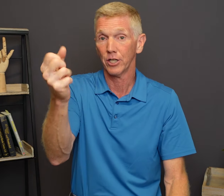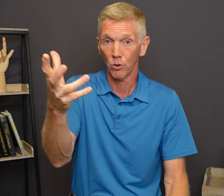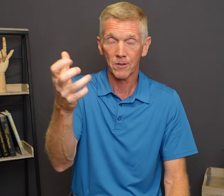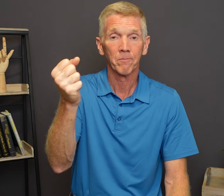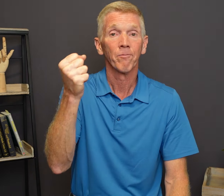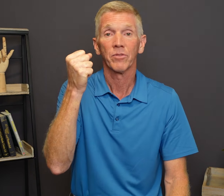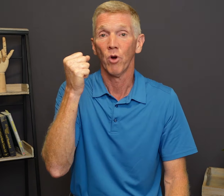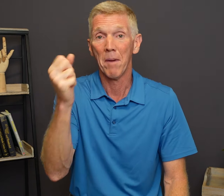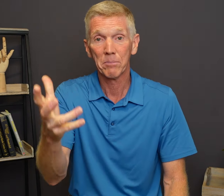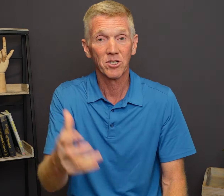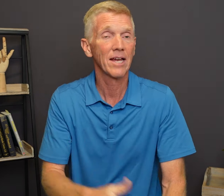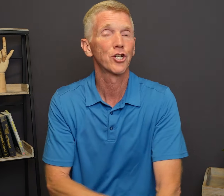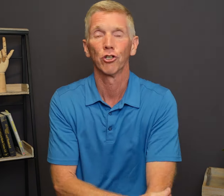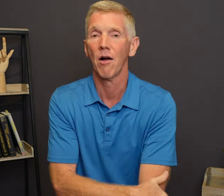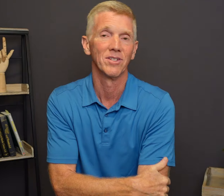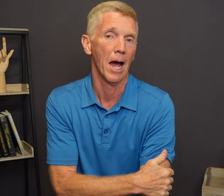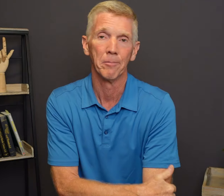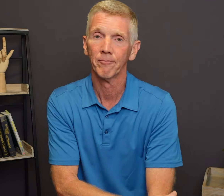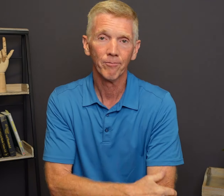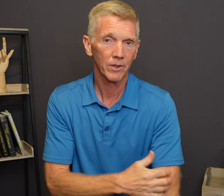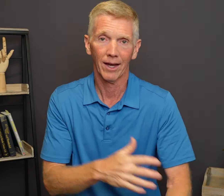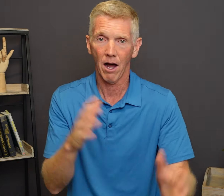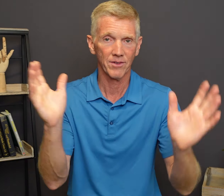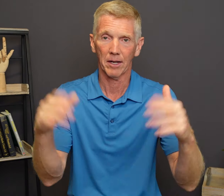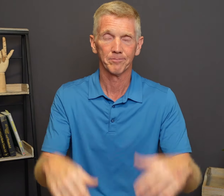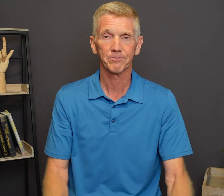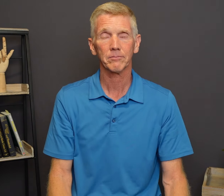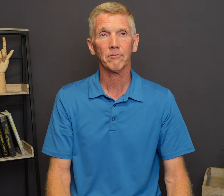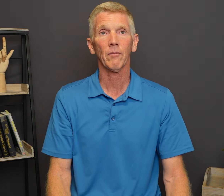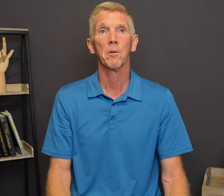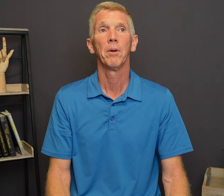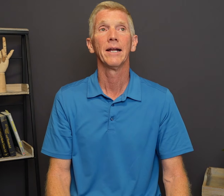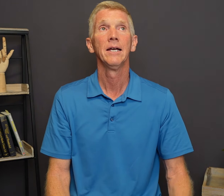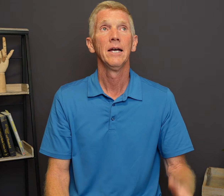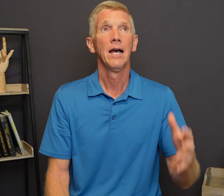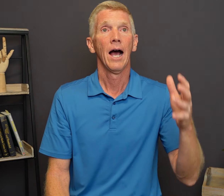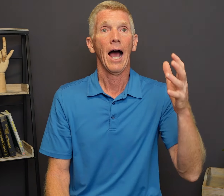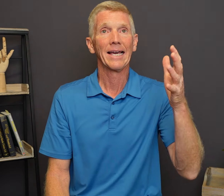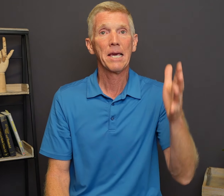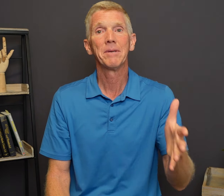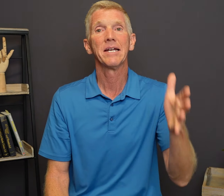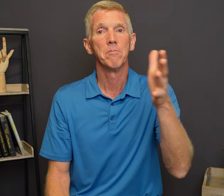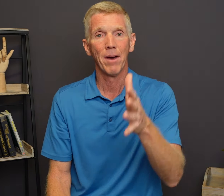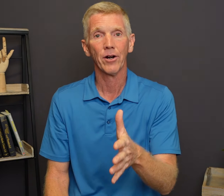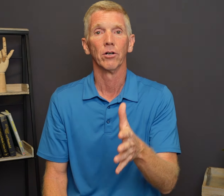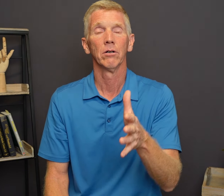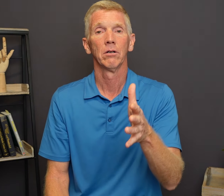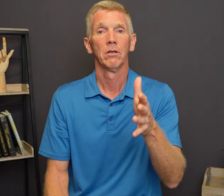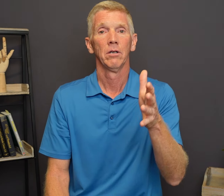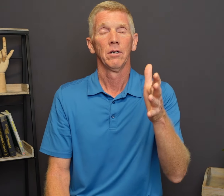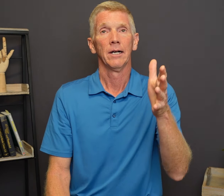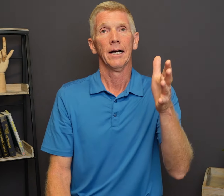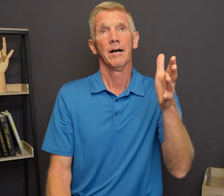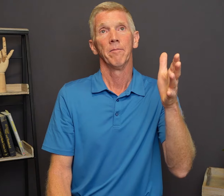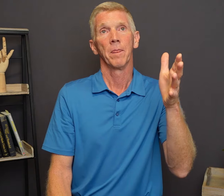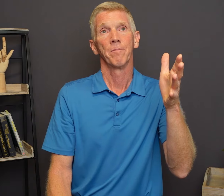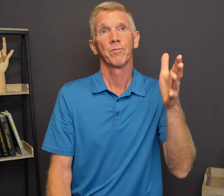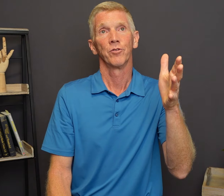goes. Do I make mistakes? Sure, all the time. Okay, all the time. But I keep getting better. The